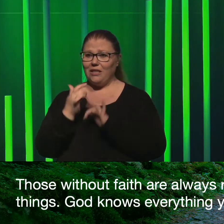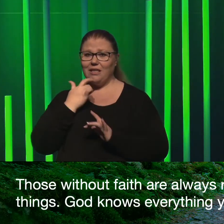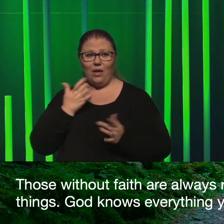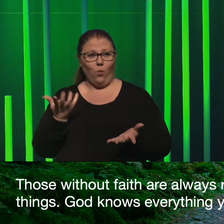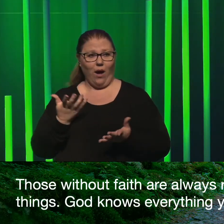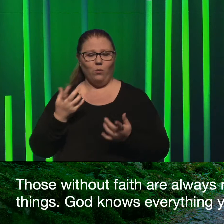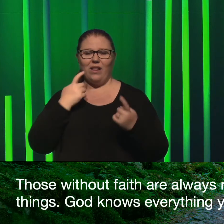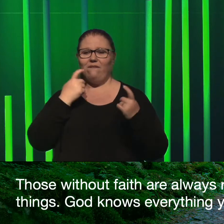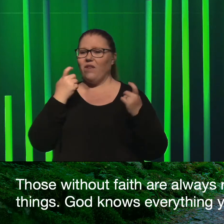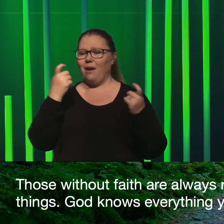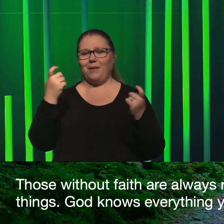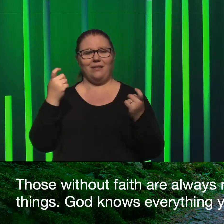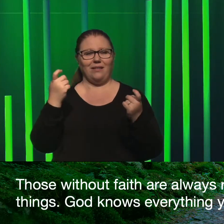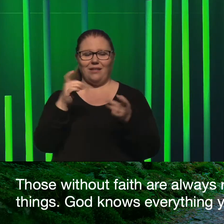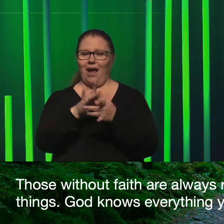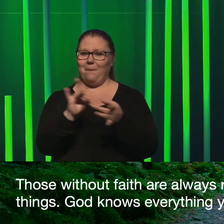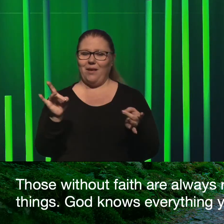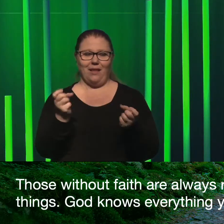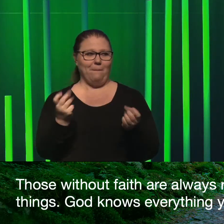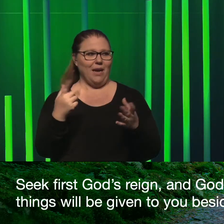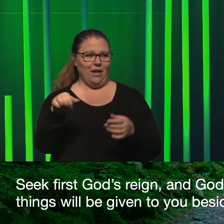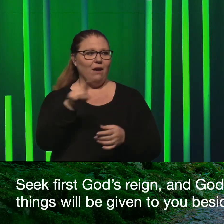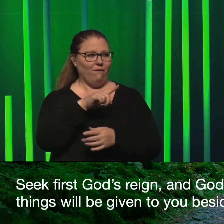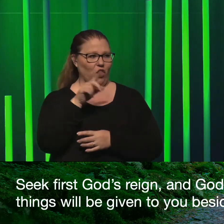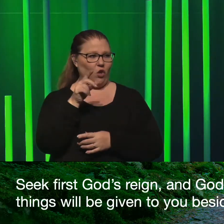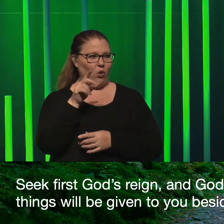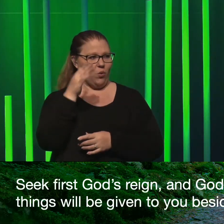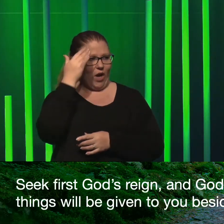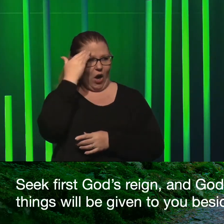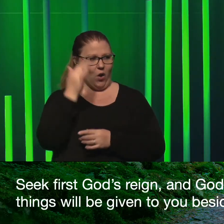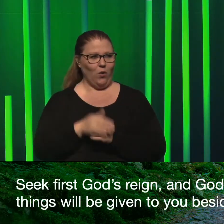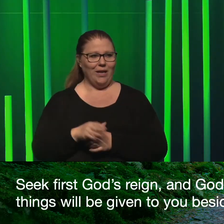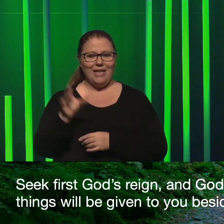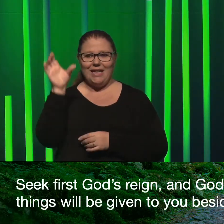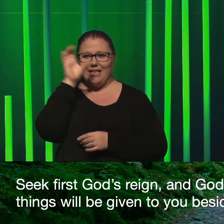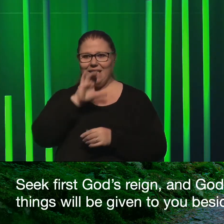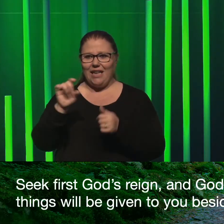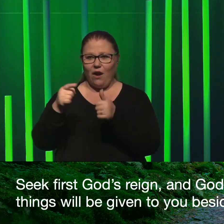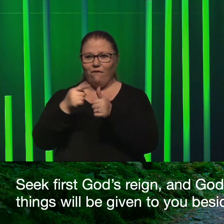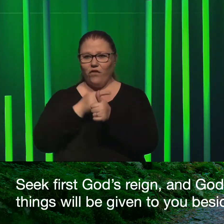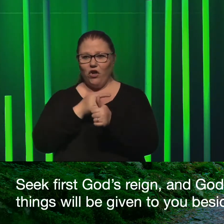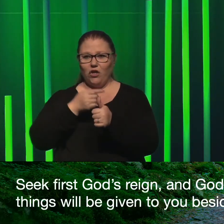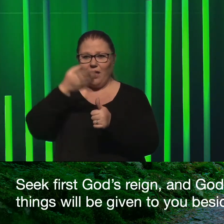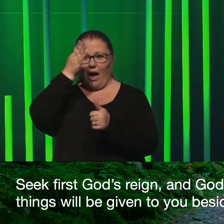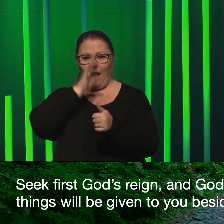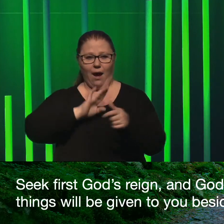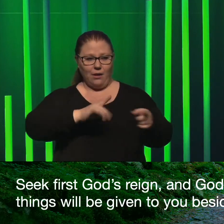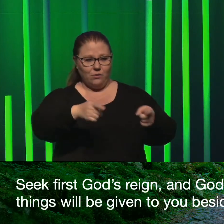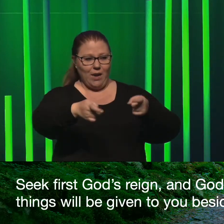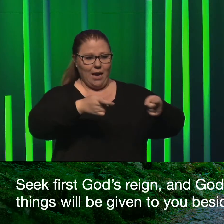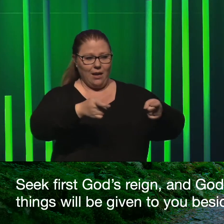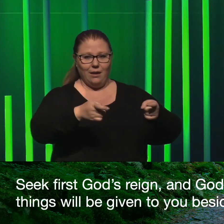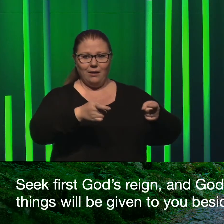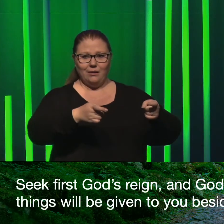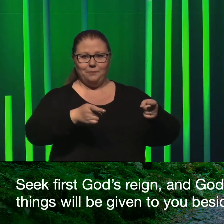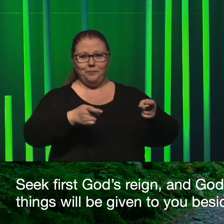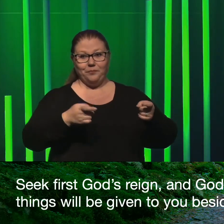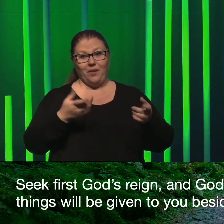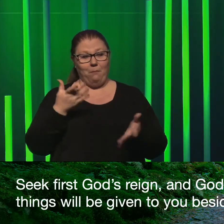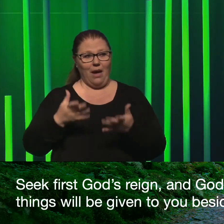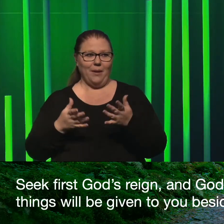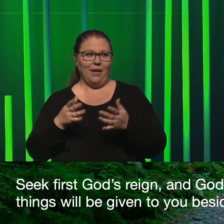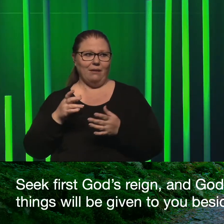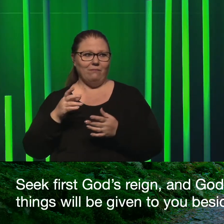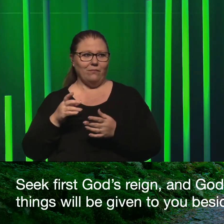Very famous statement that many of you have heard. It says, seek first God's reign. Maybe you've heard it as translated, seek first